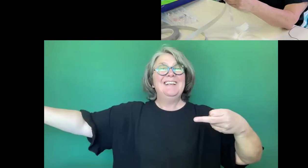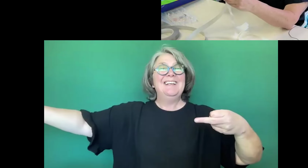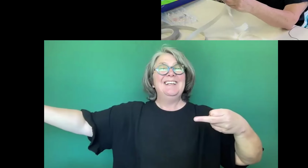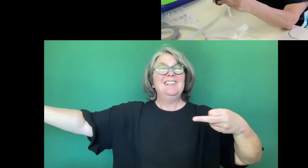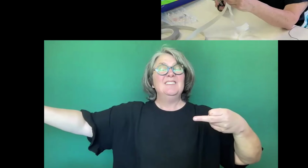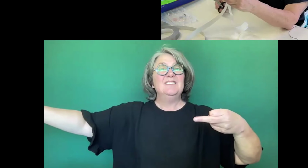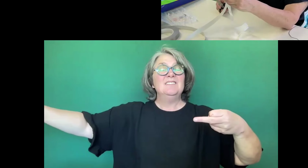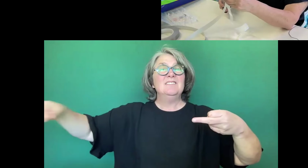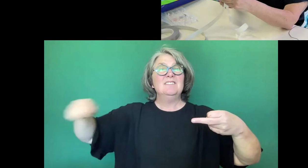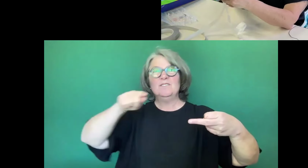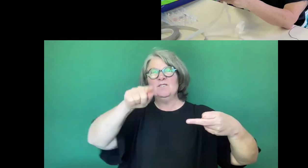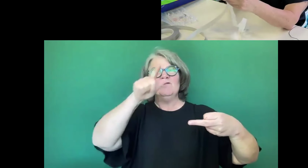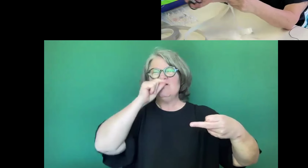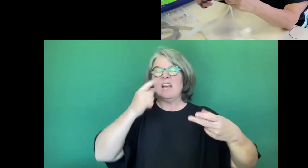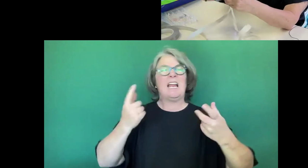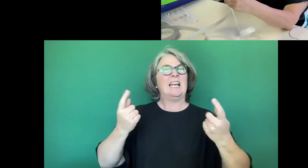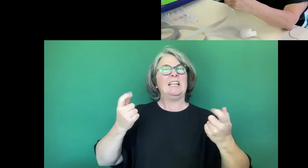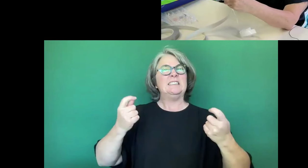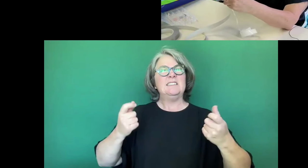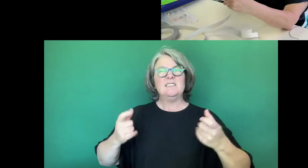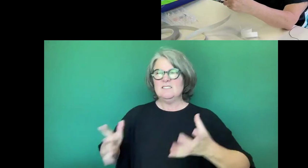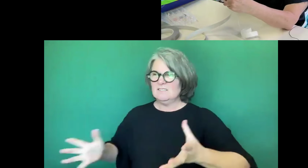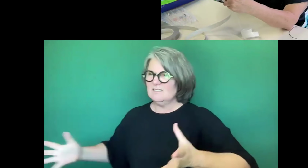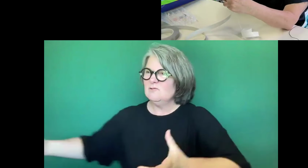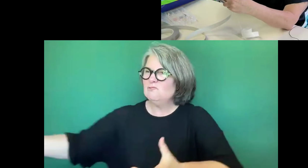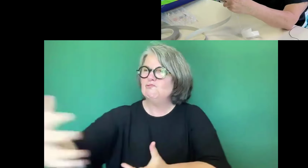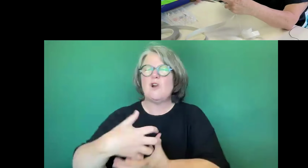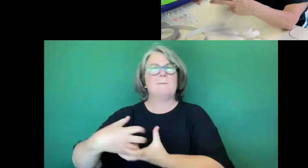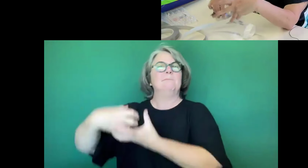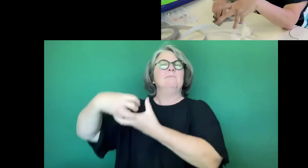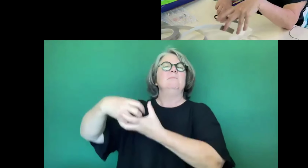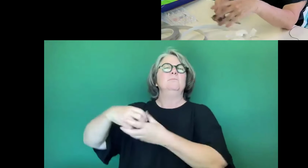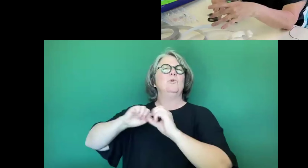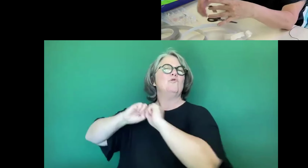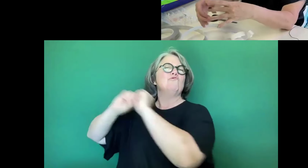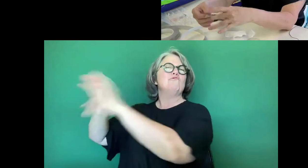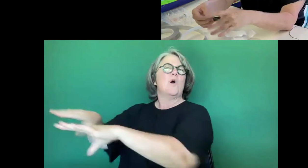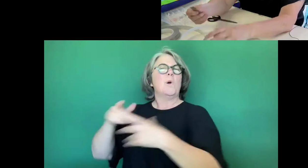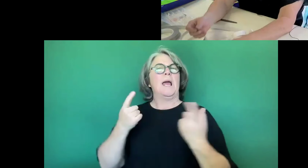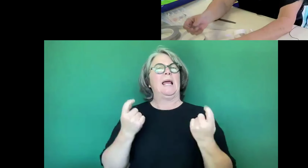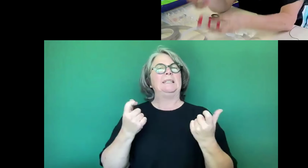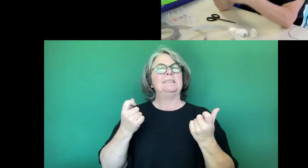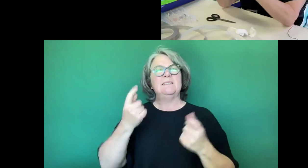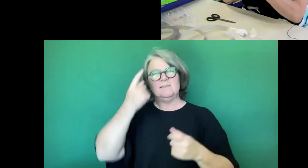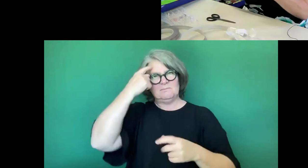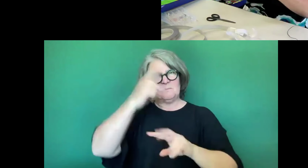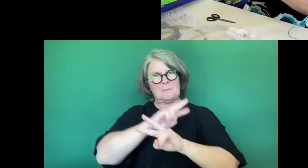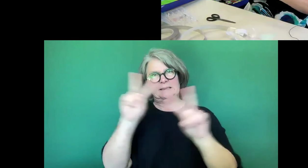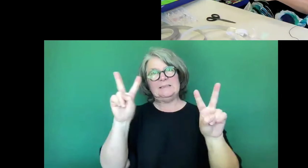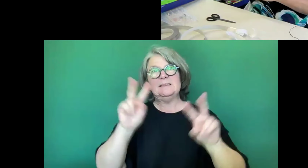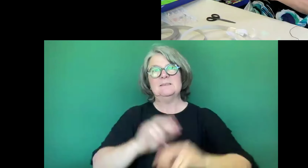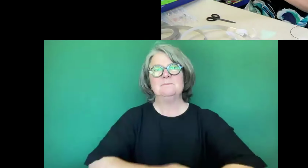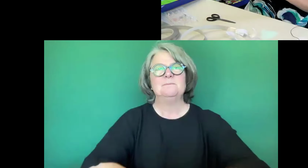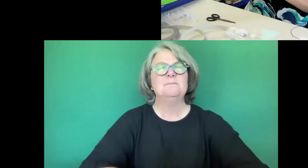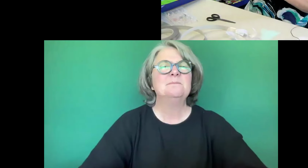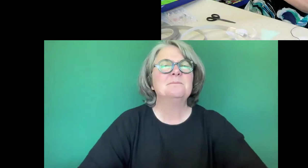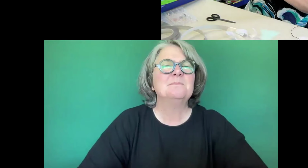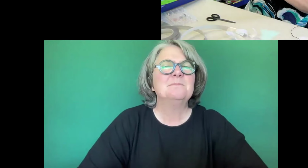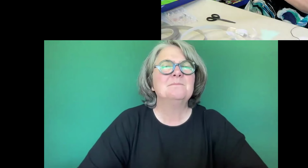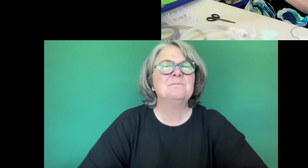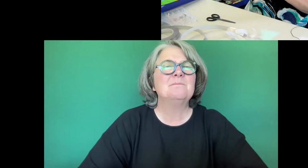white that you pick up as one big lot. Makes it easy. Okay. So I can make this